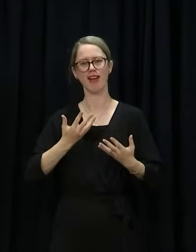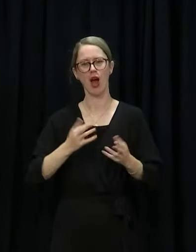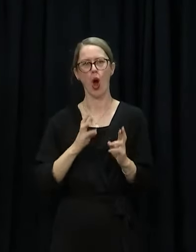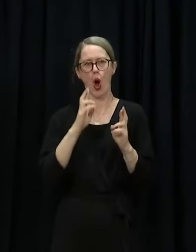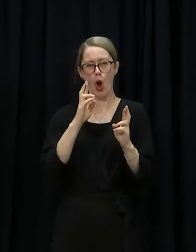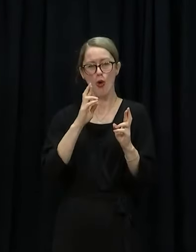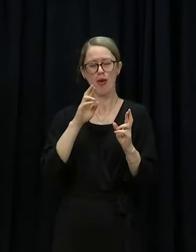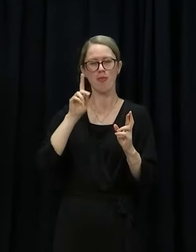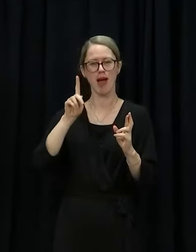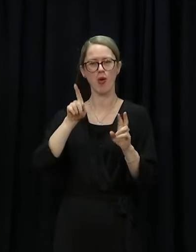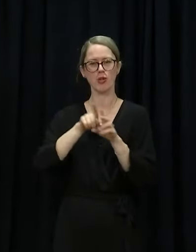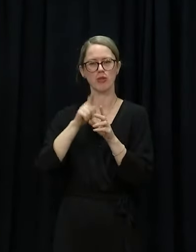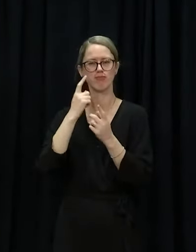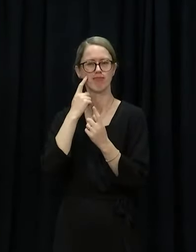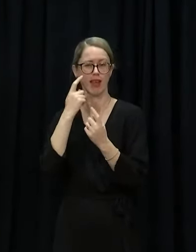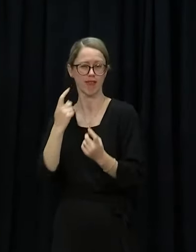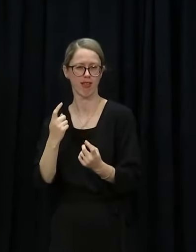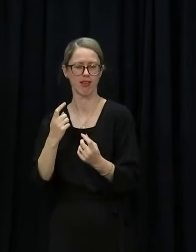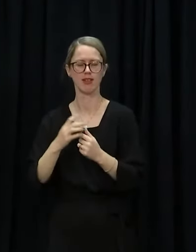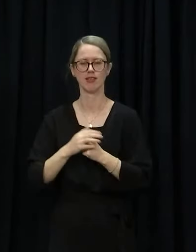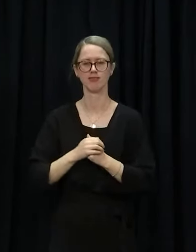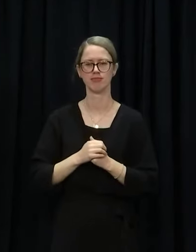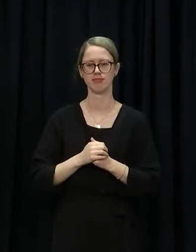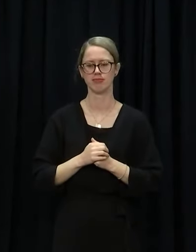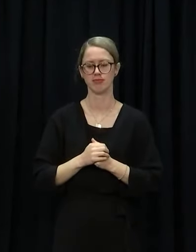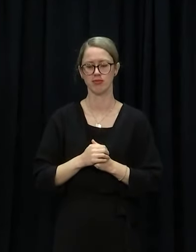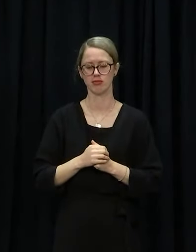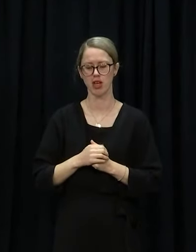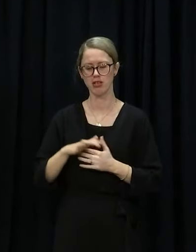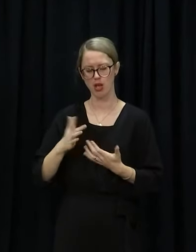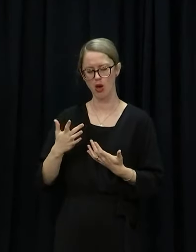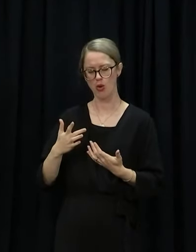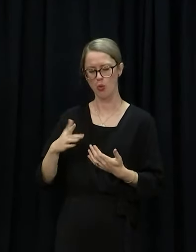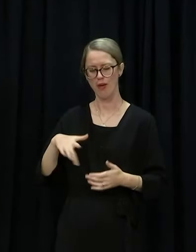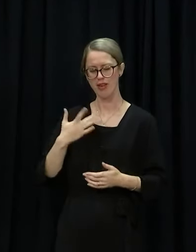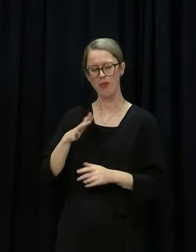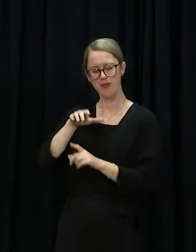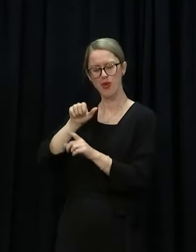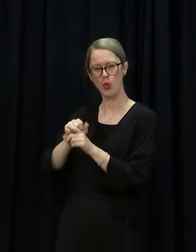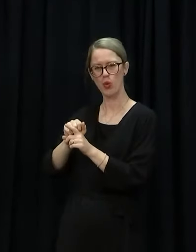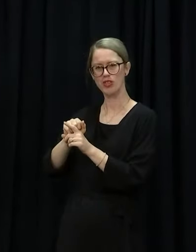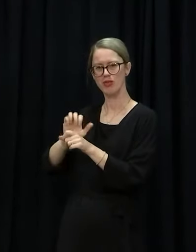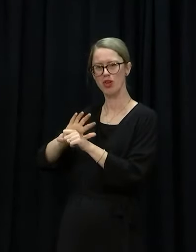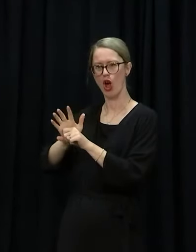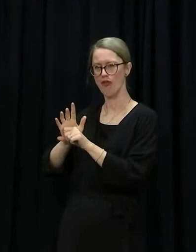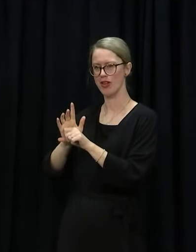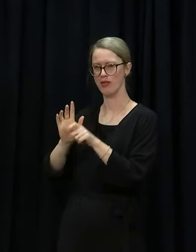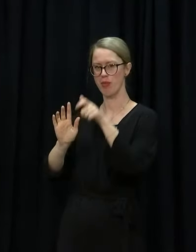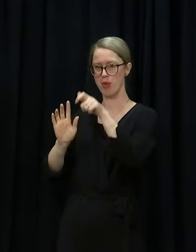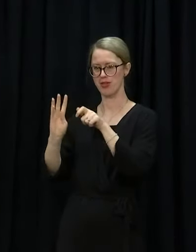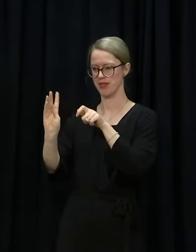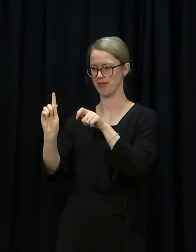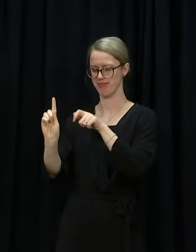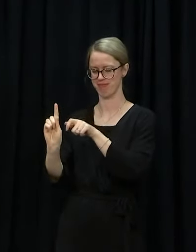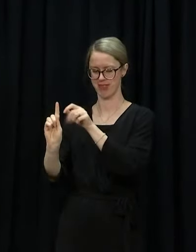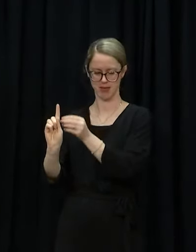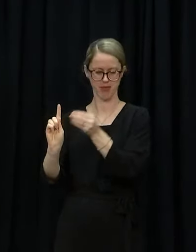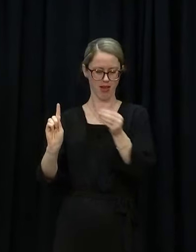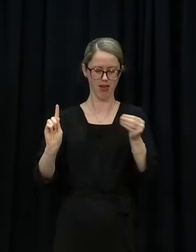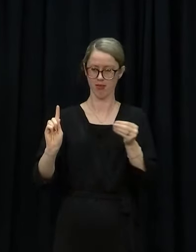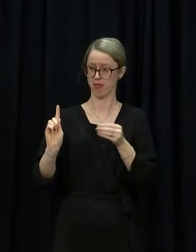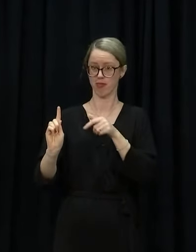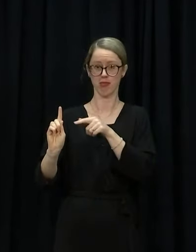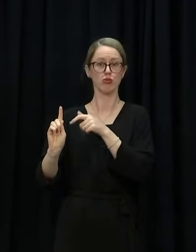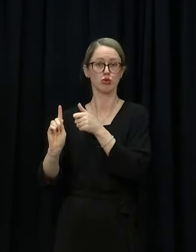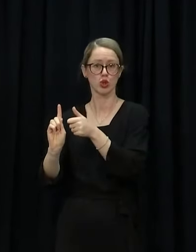you'd expect. News that we believe we've identified how this Delta variant entered New Zealand should not be underestimated. It means